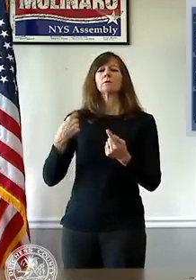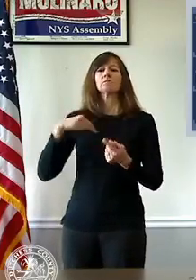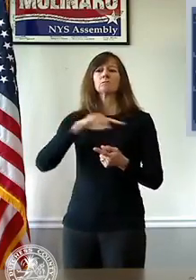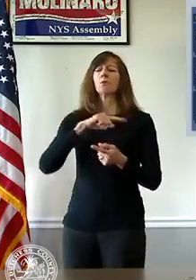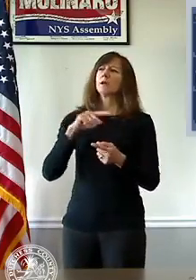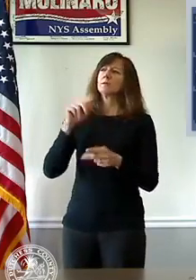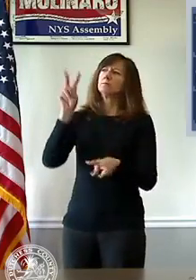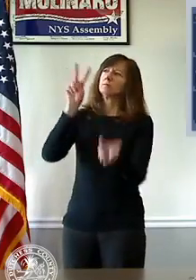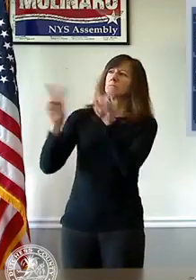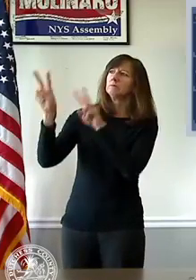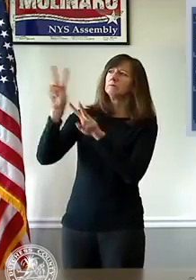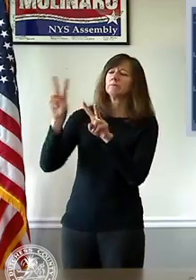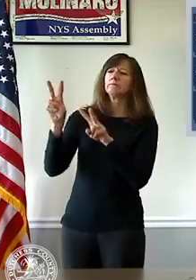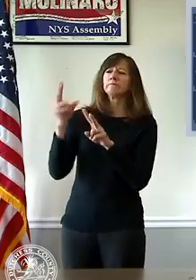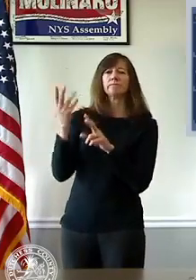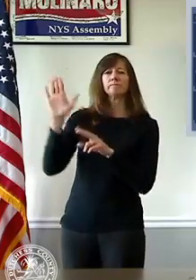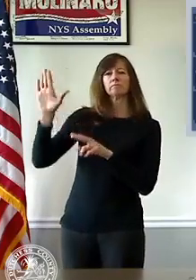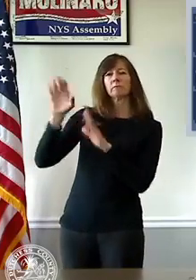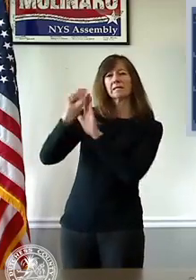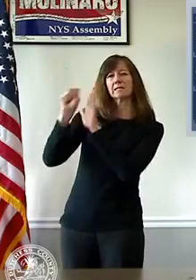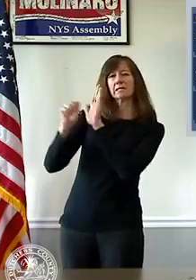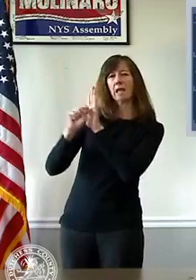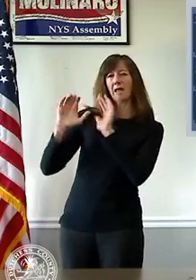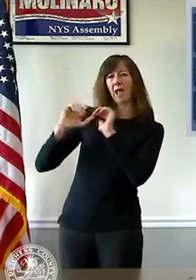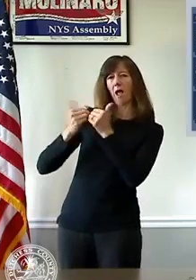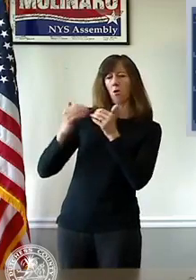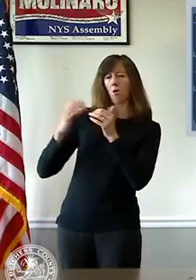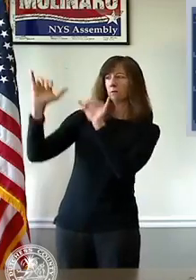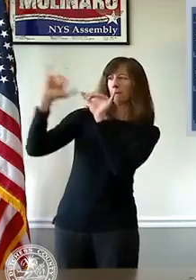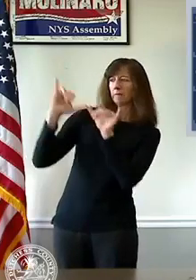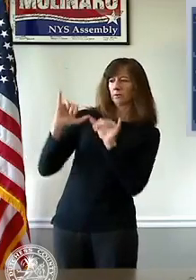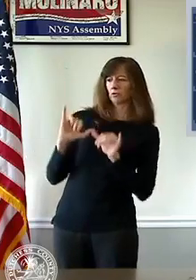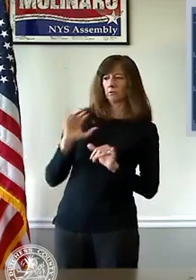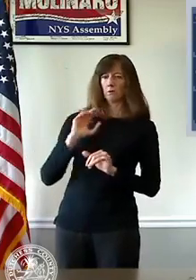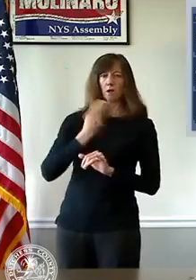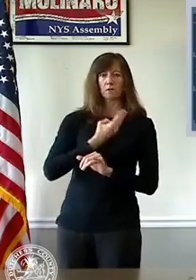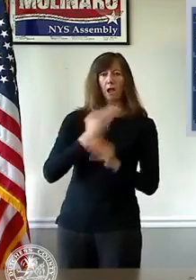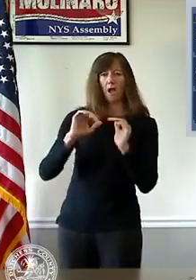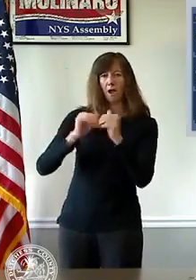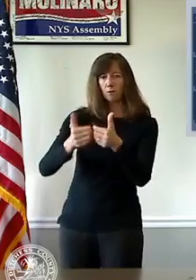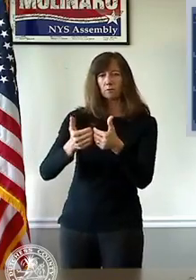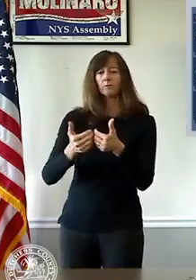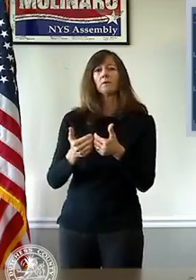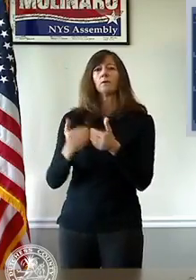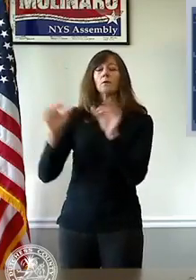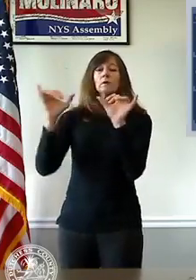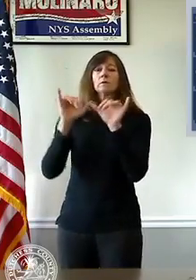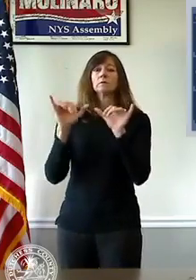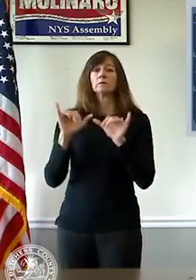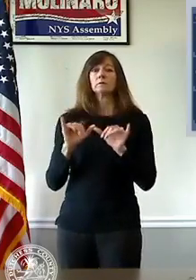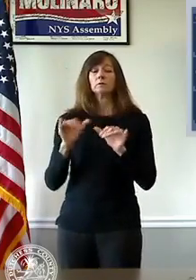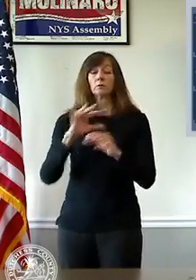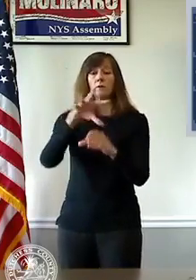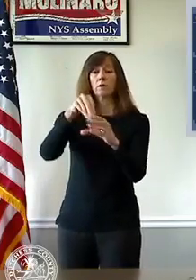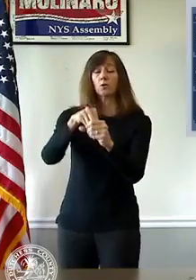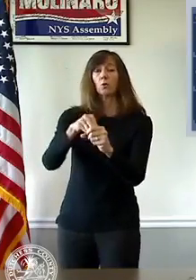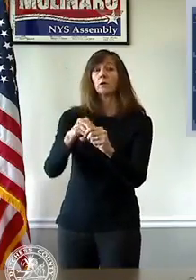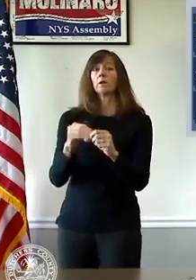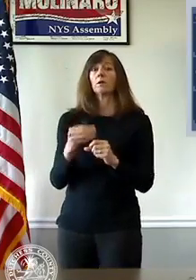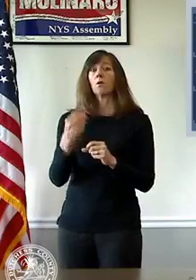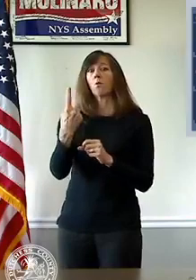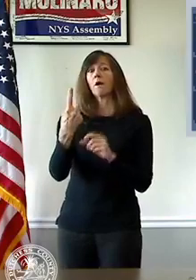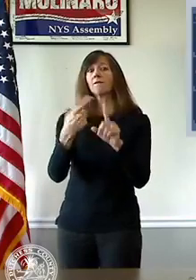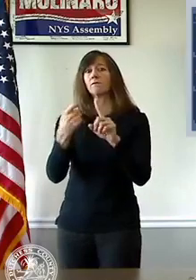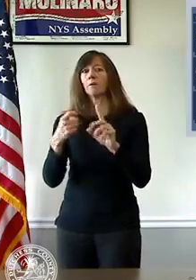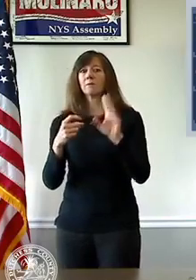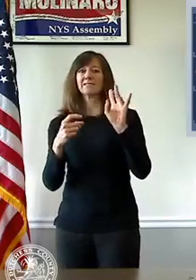us, as you likely know, we're measured as one of 7 counties in the Mid-Hudson region. The state of New